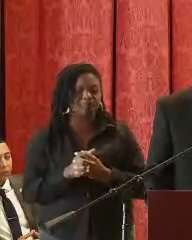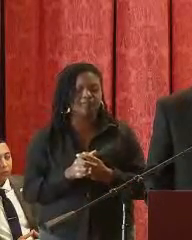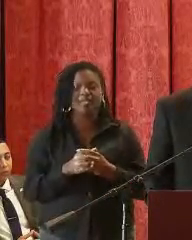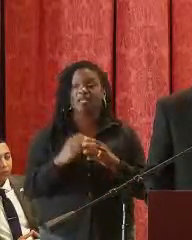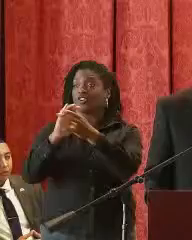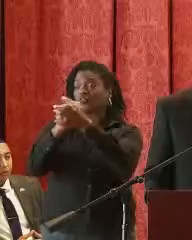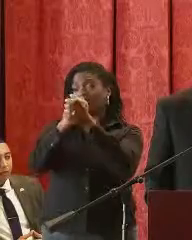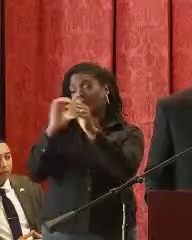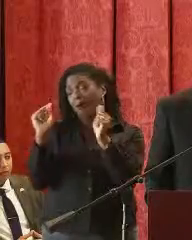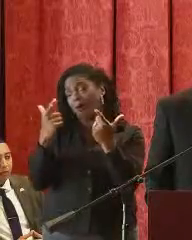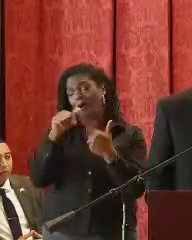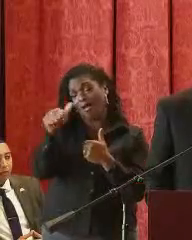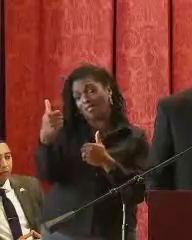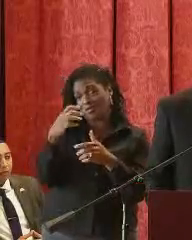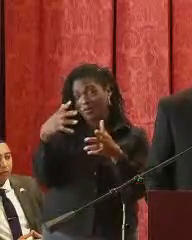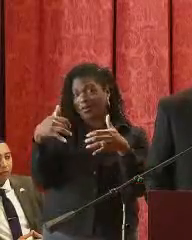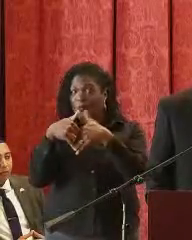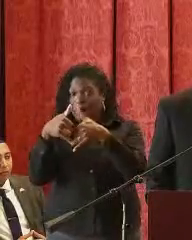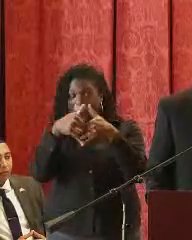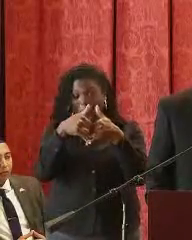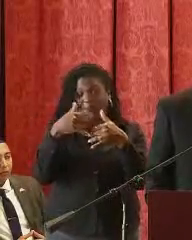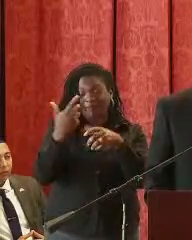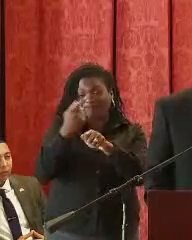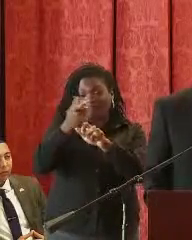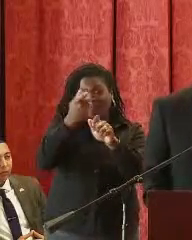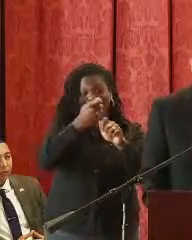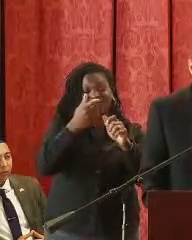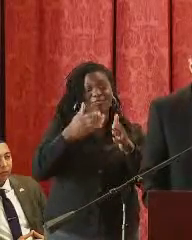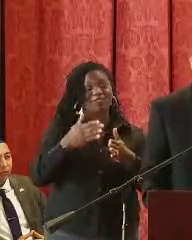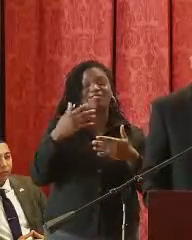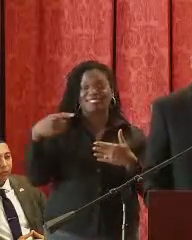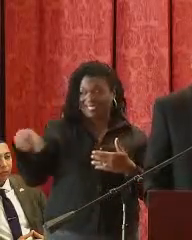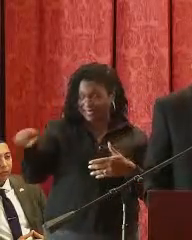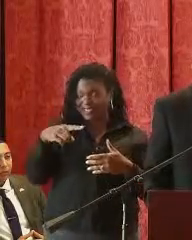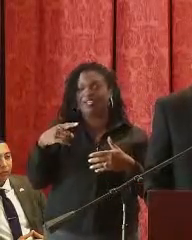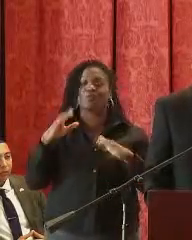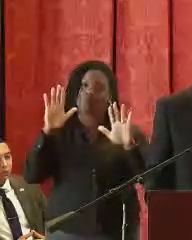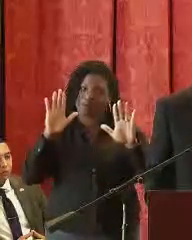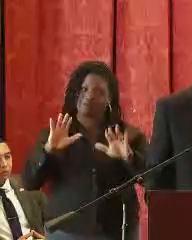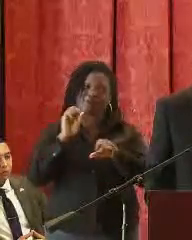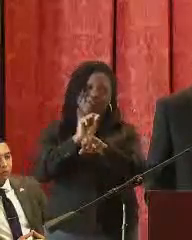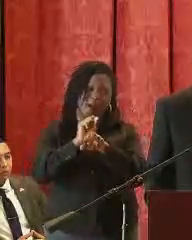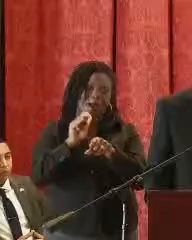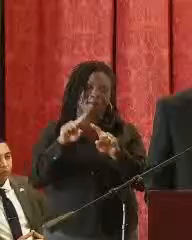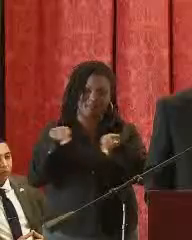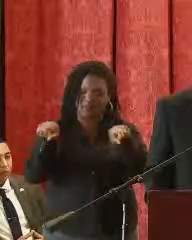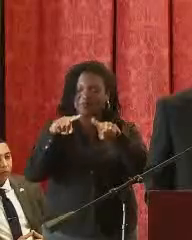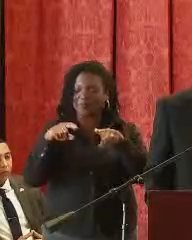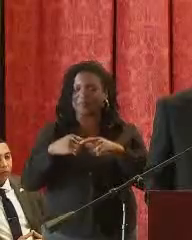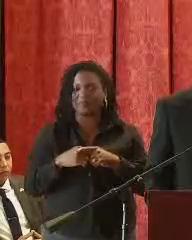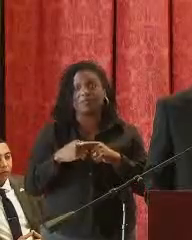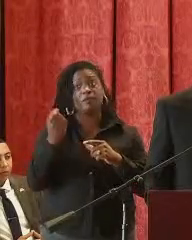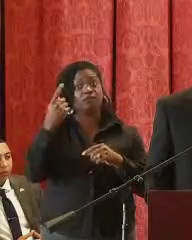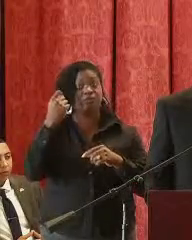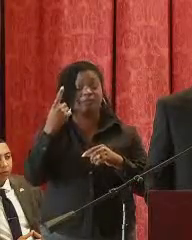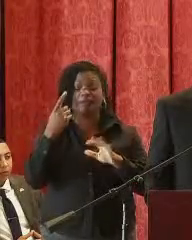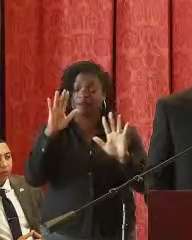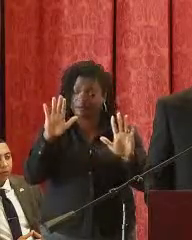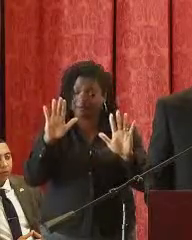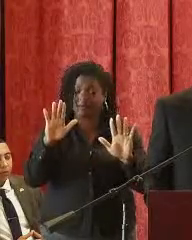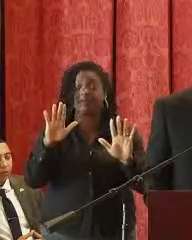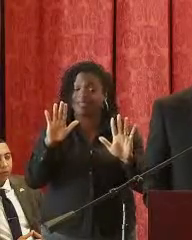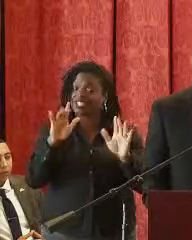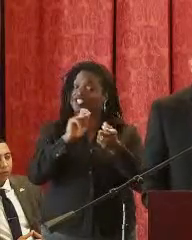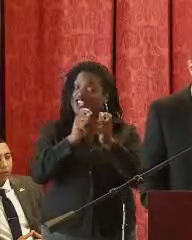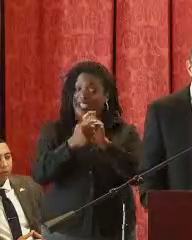recipients today for doing an outstanding job. And remember, ladies and gentlemen, change is constant, but it